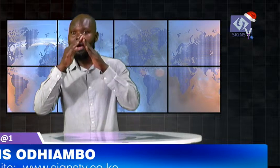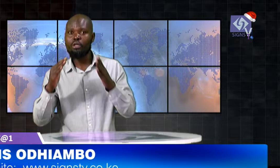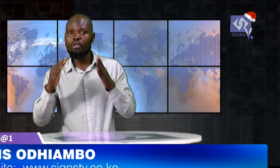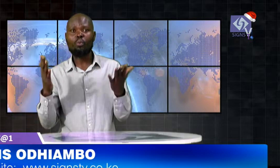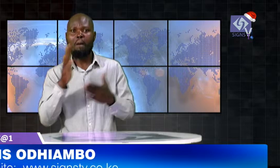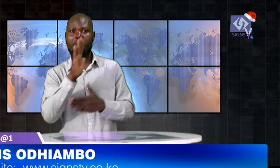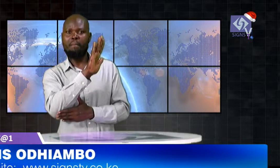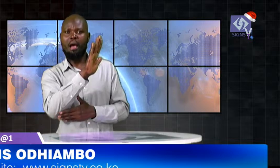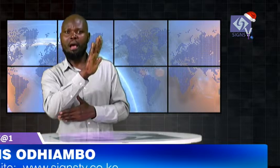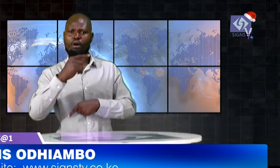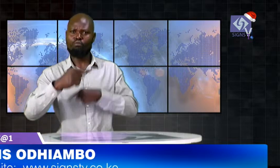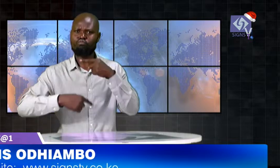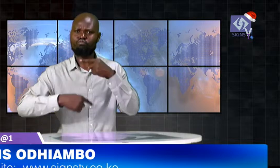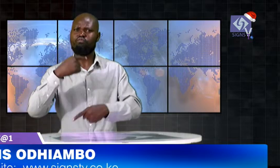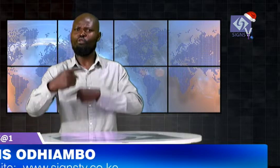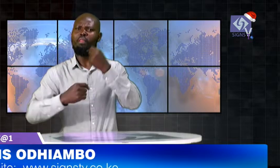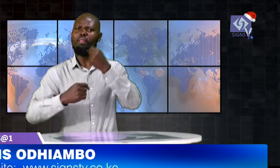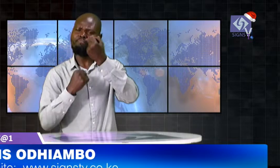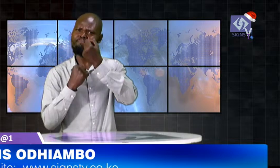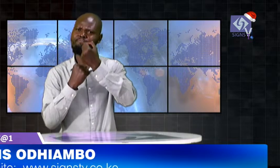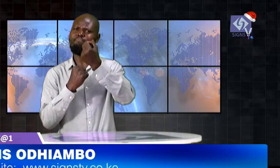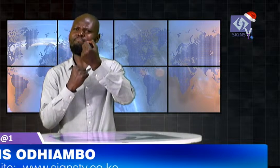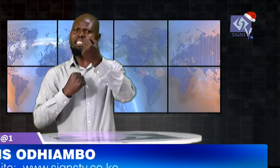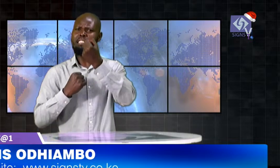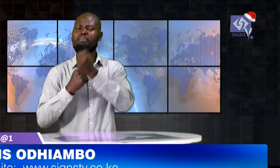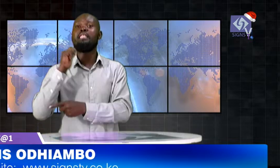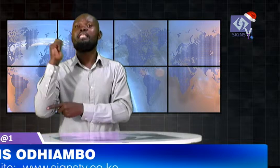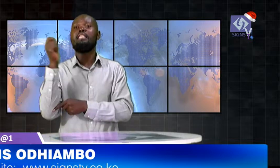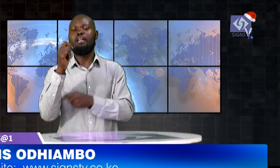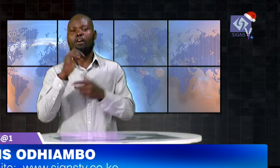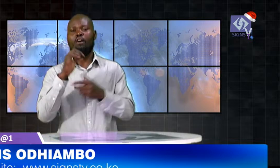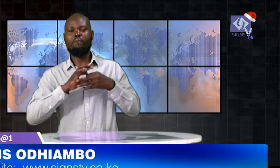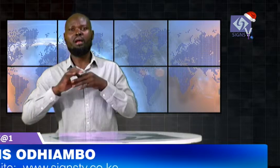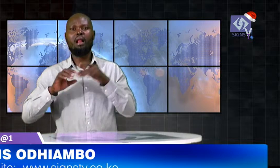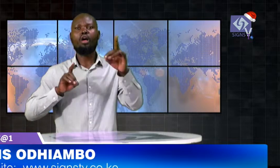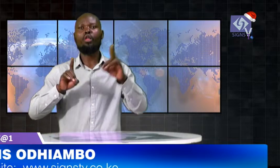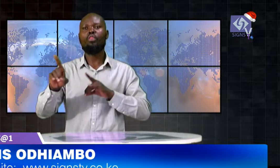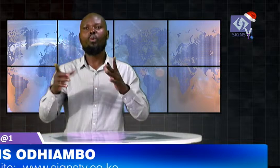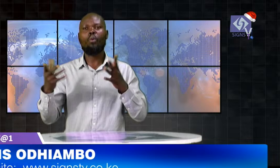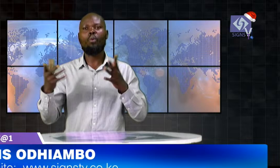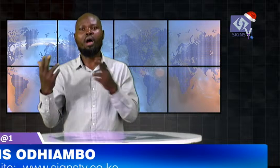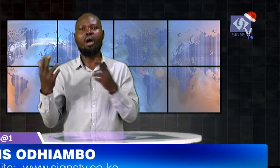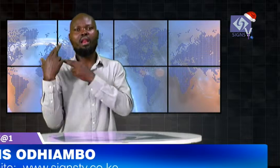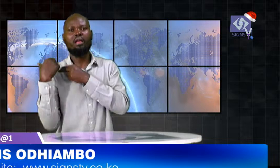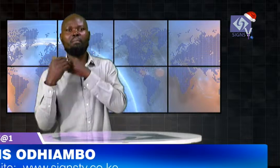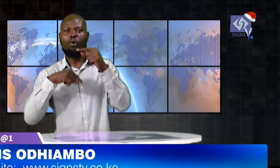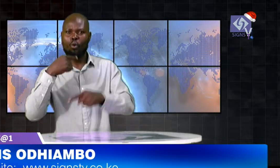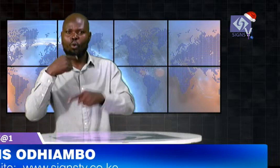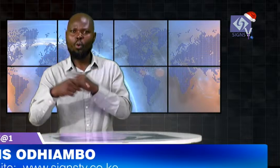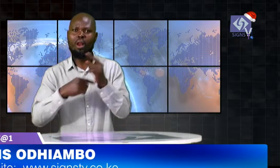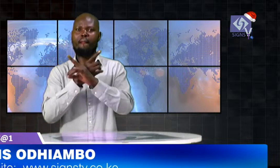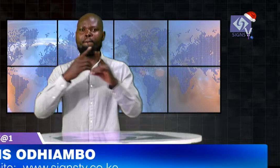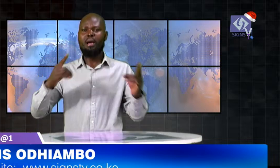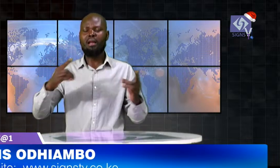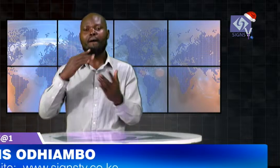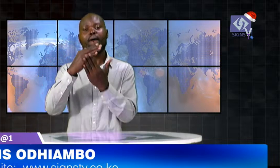that the head of state will continue to have his support as the Kenya